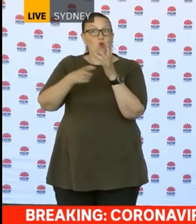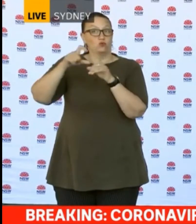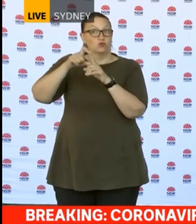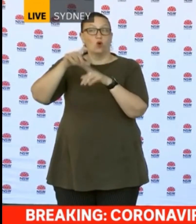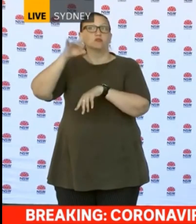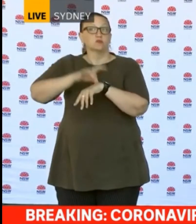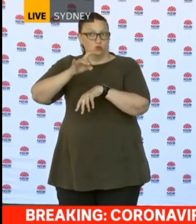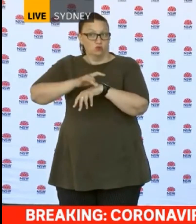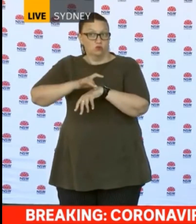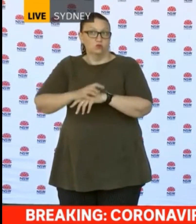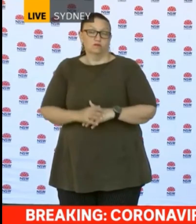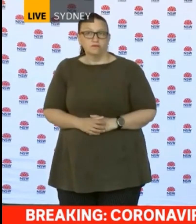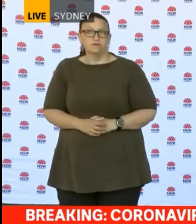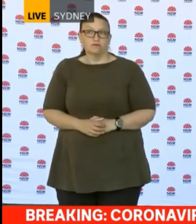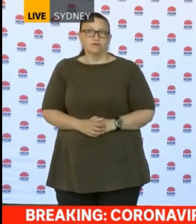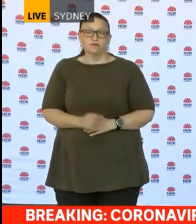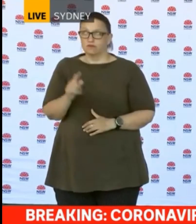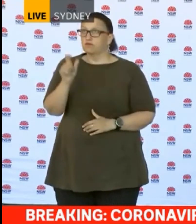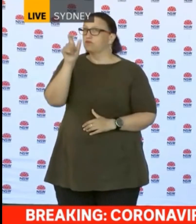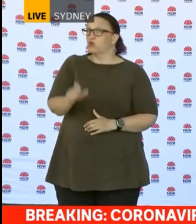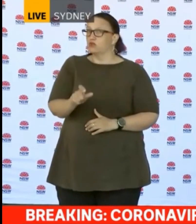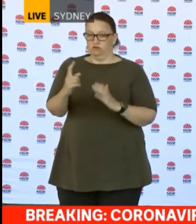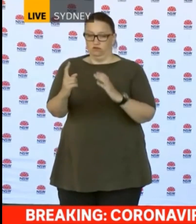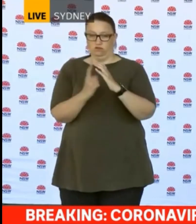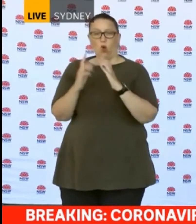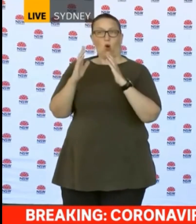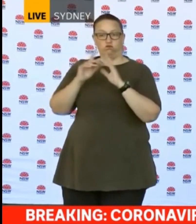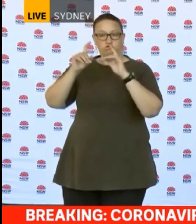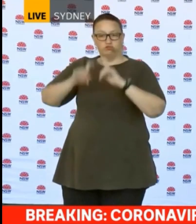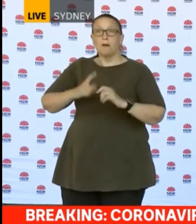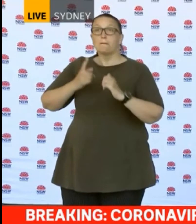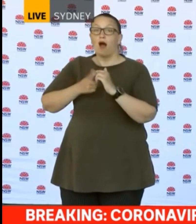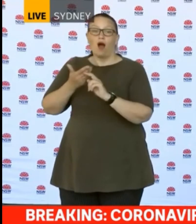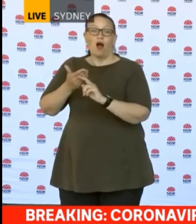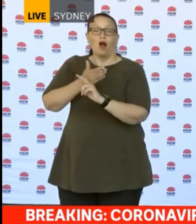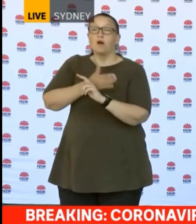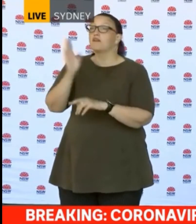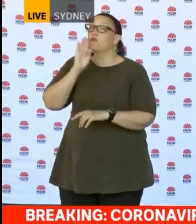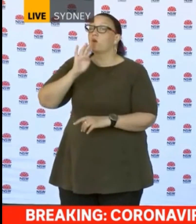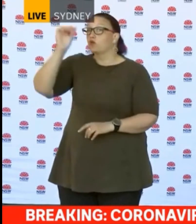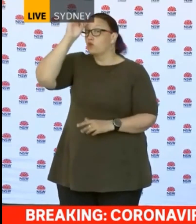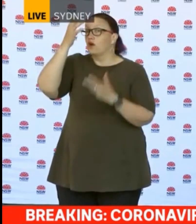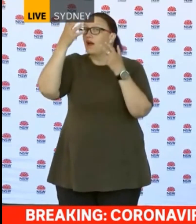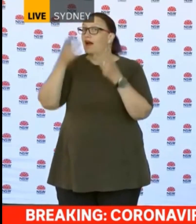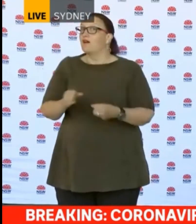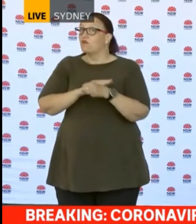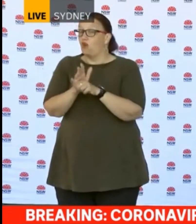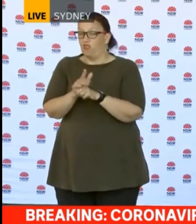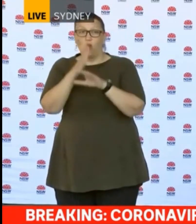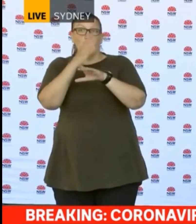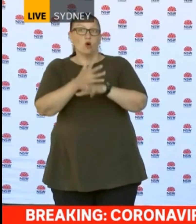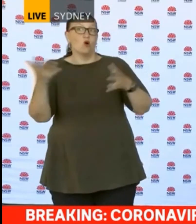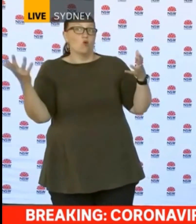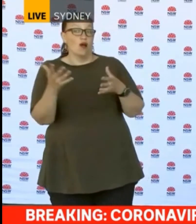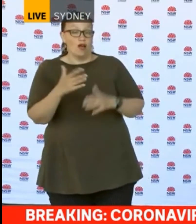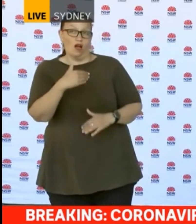Repatriation General Hospital, and they're now in isolation, but did work some shifts whilst in the cardiology and radiology wards